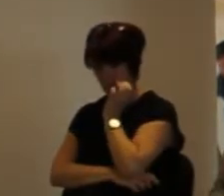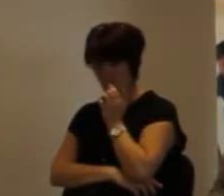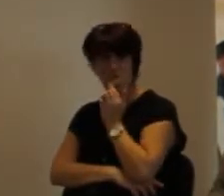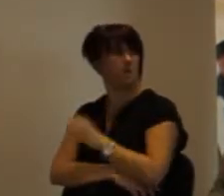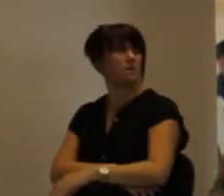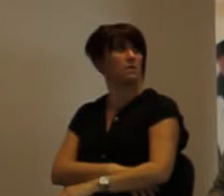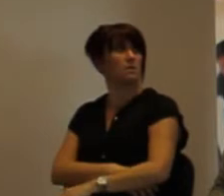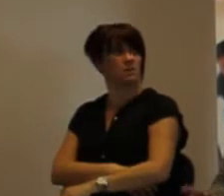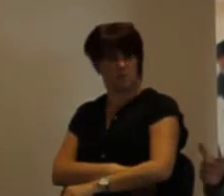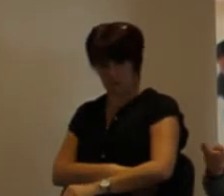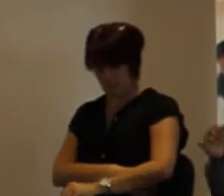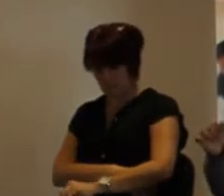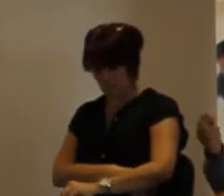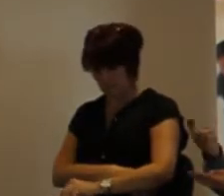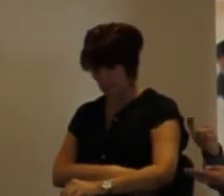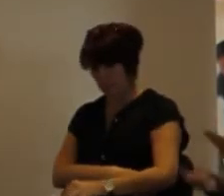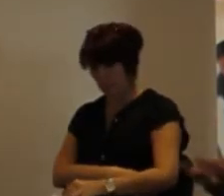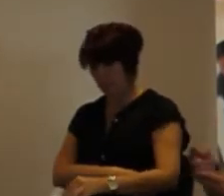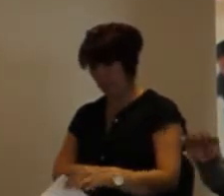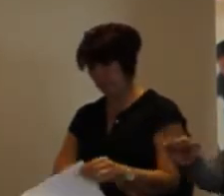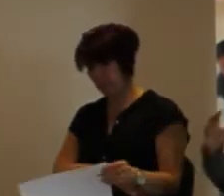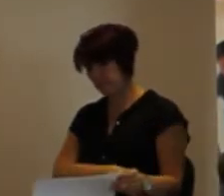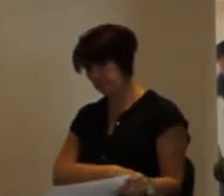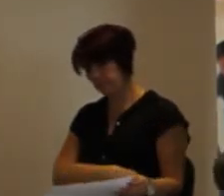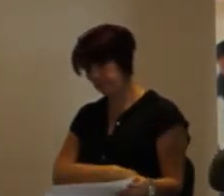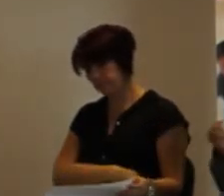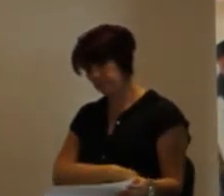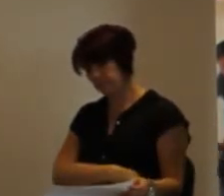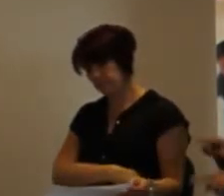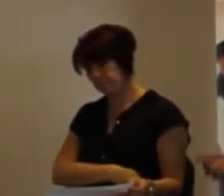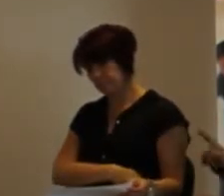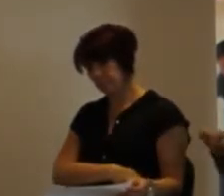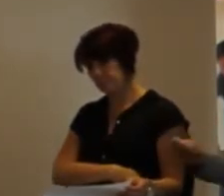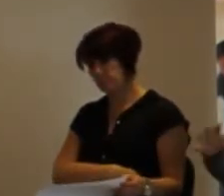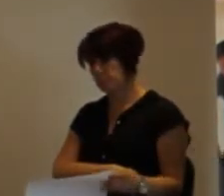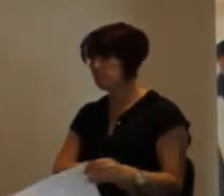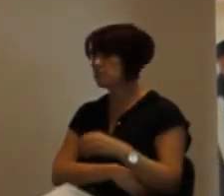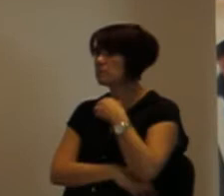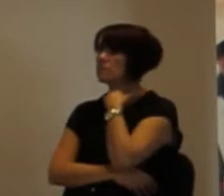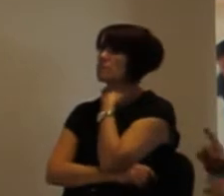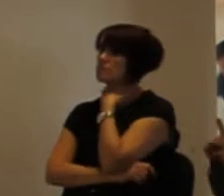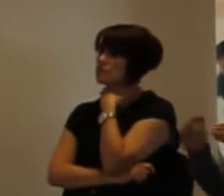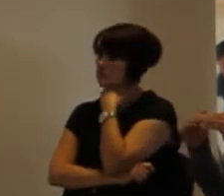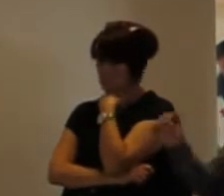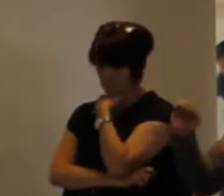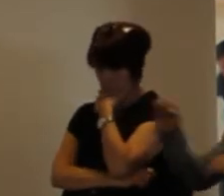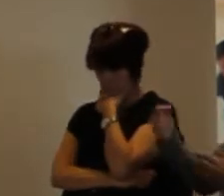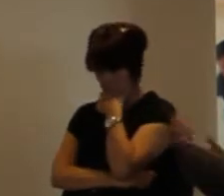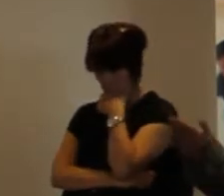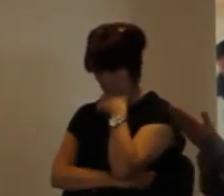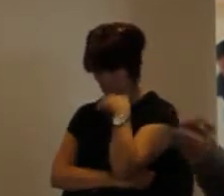The assessment needs of individual learners should therefore be assessed, obviously in line with the assessment requirements of the